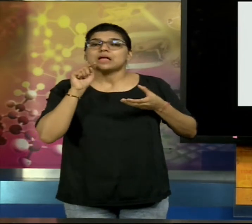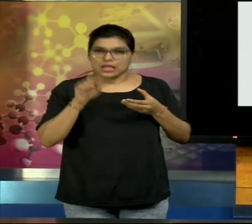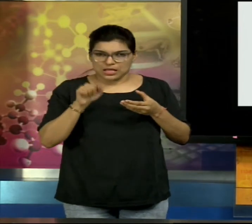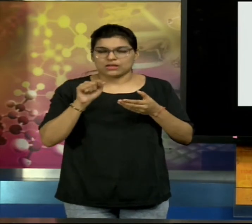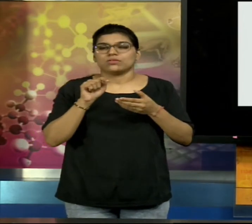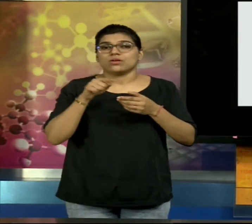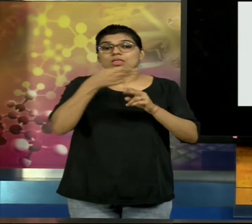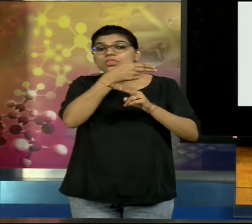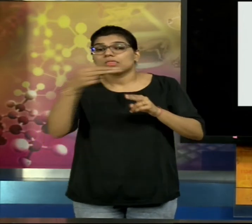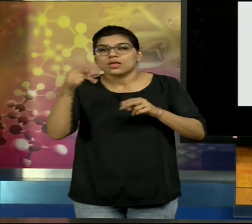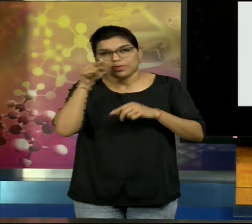image.